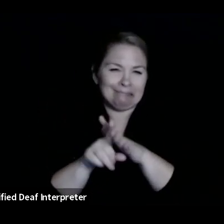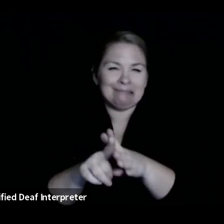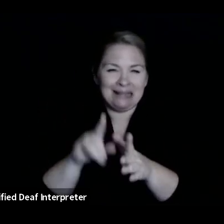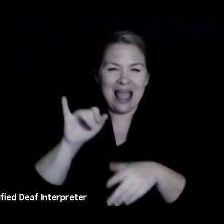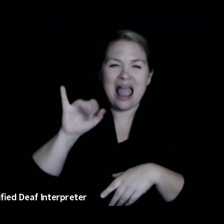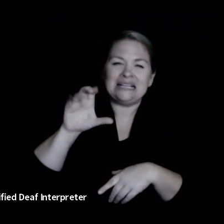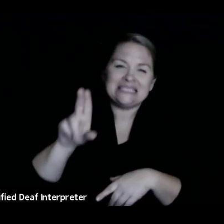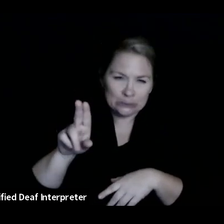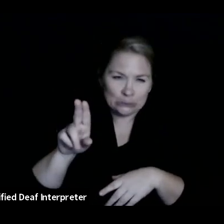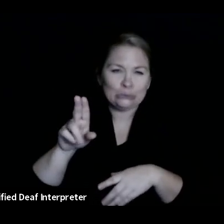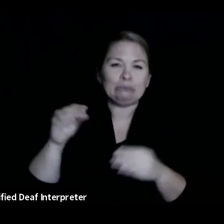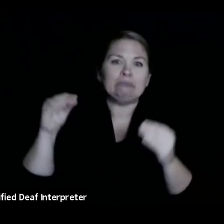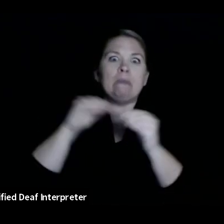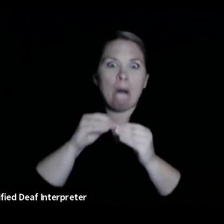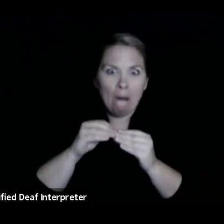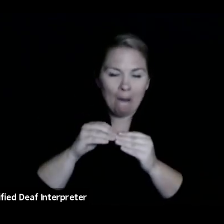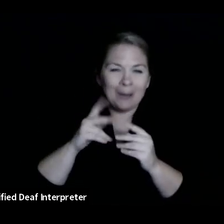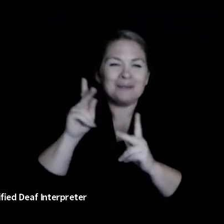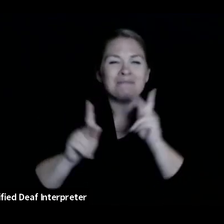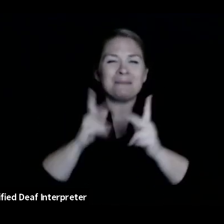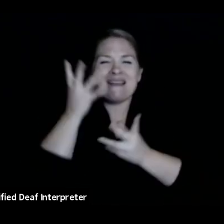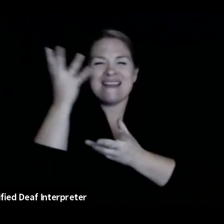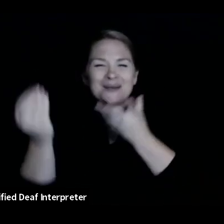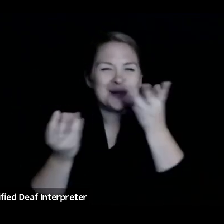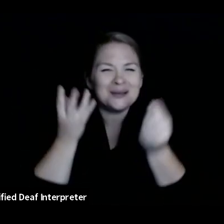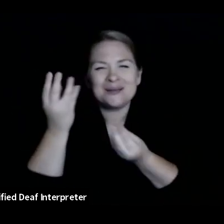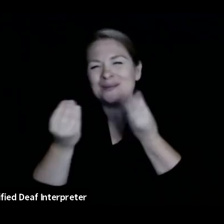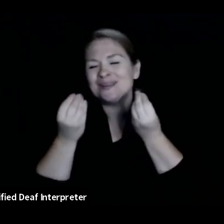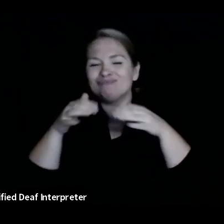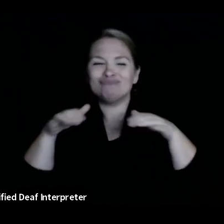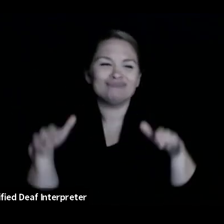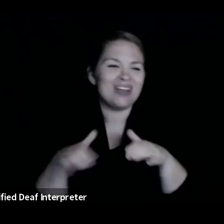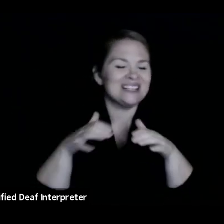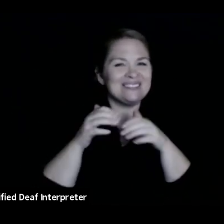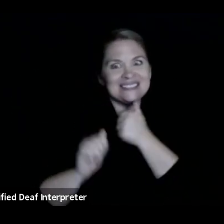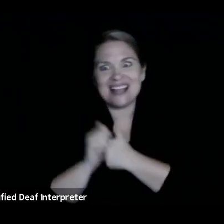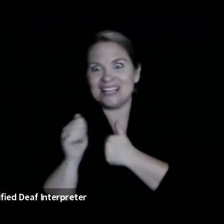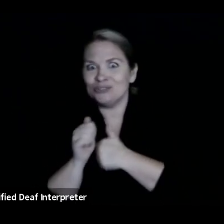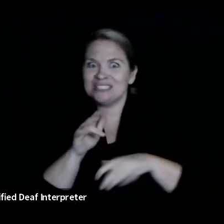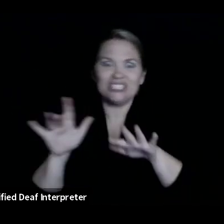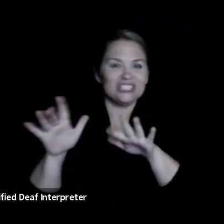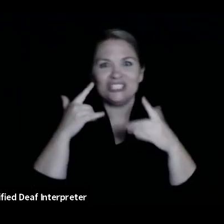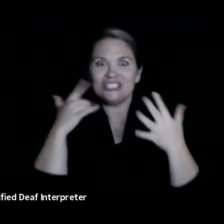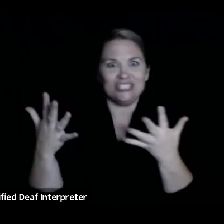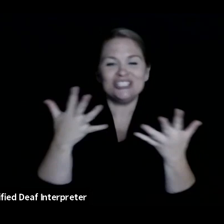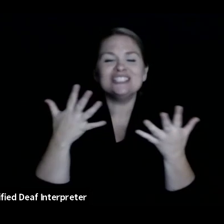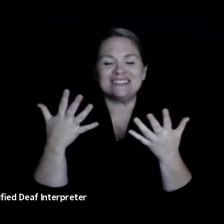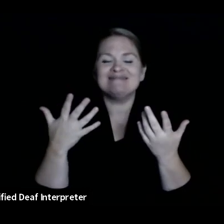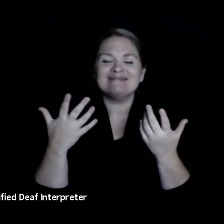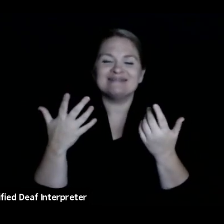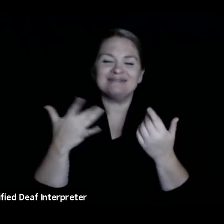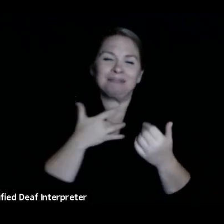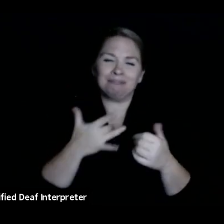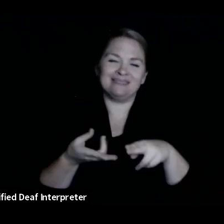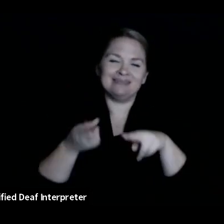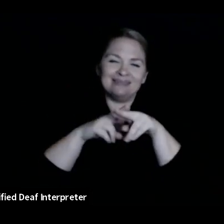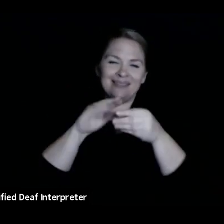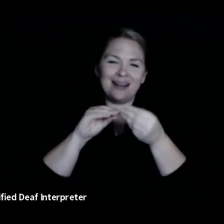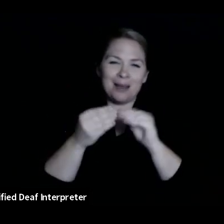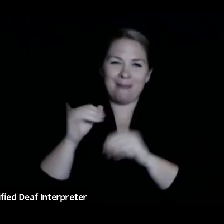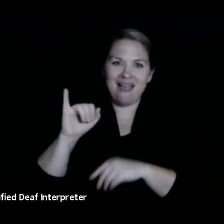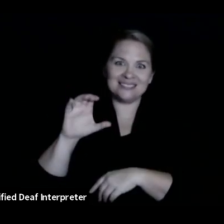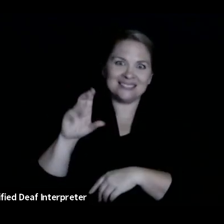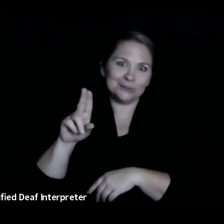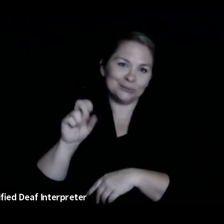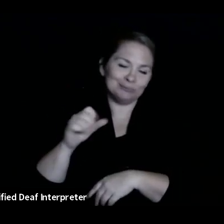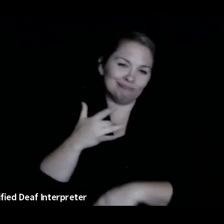they may be at other seasons of the year, and so that certainly is a factor. But we are concerned about the